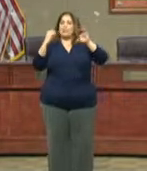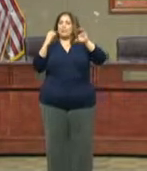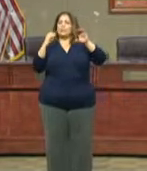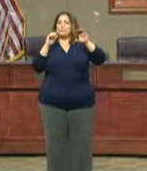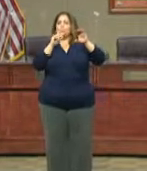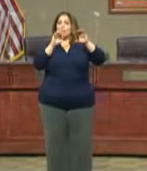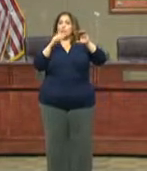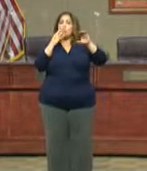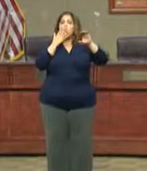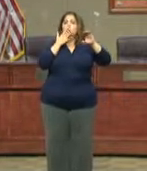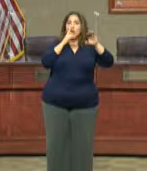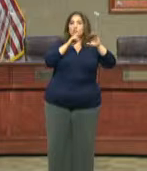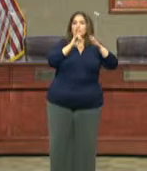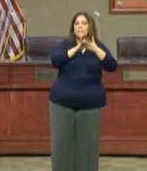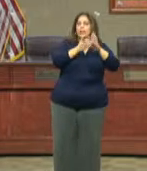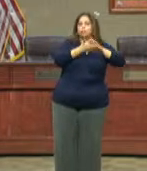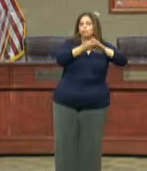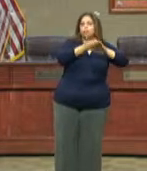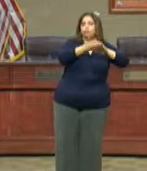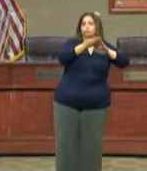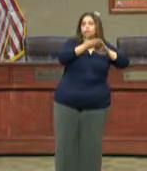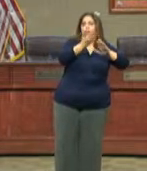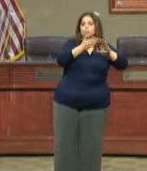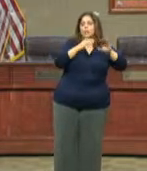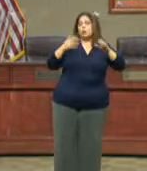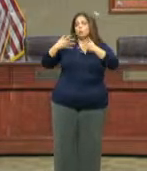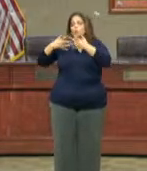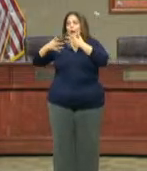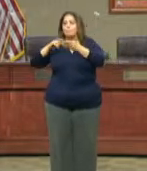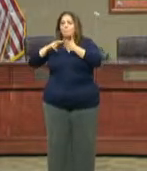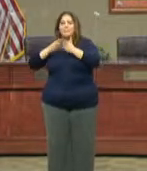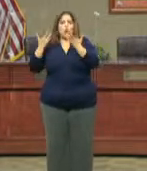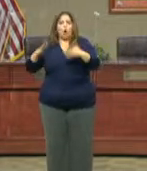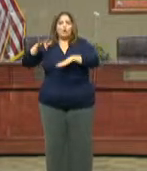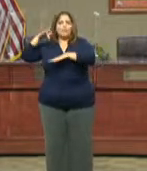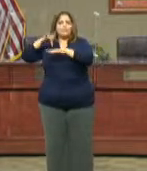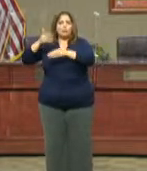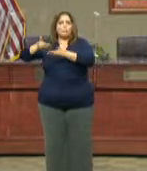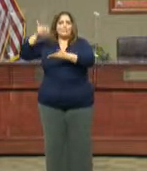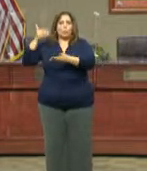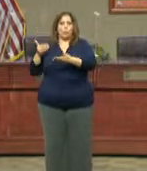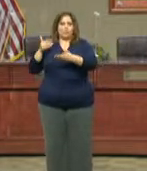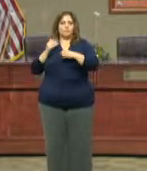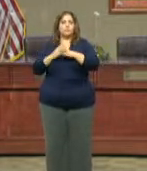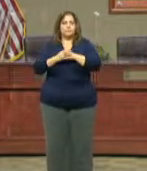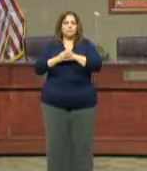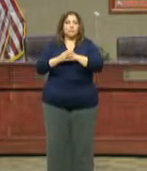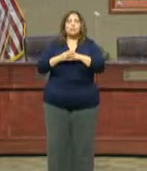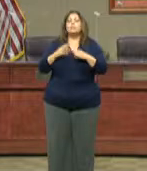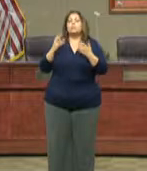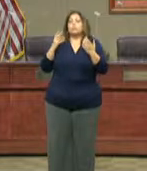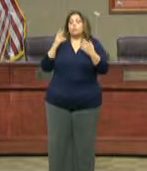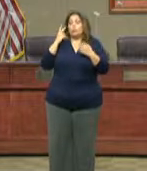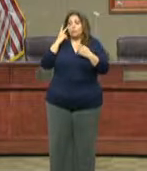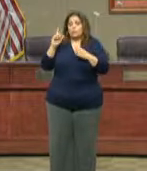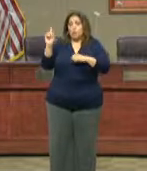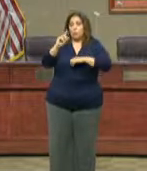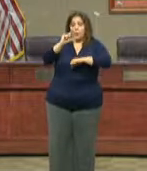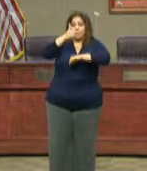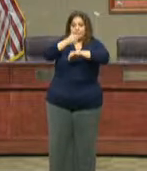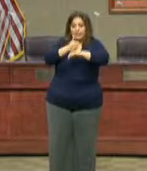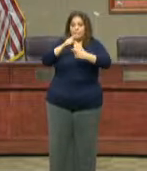active, and the one in grays will be where it was before. And it's going to tell you where it's located, how many hours are going to